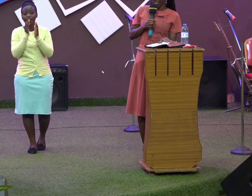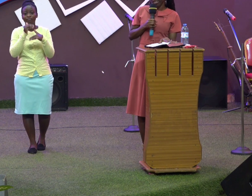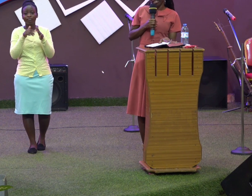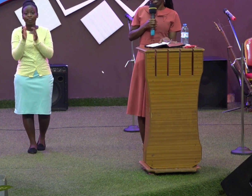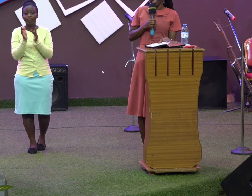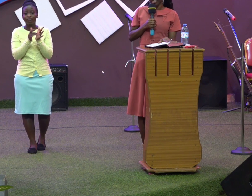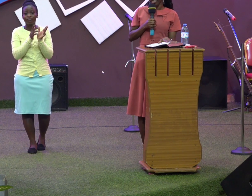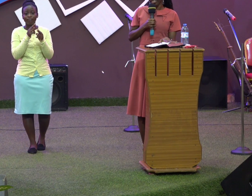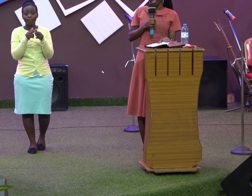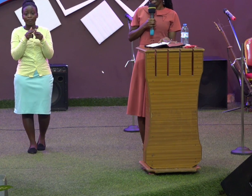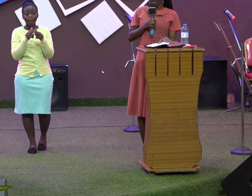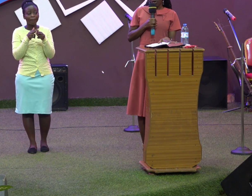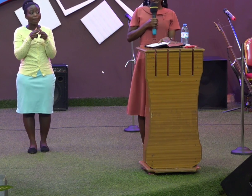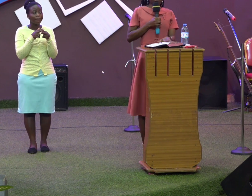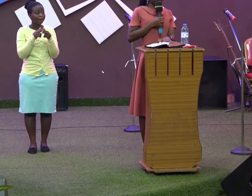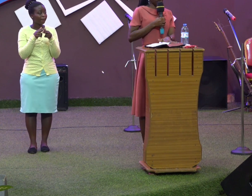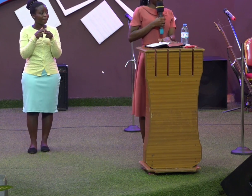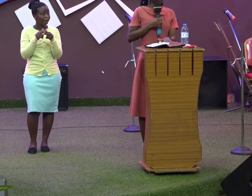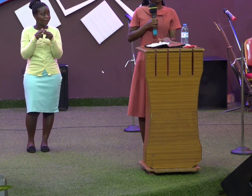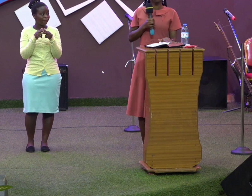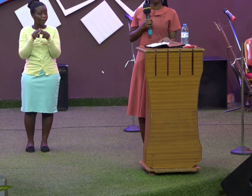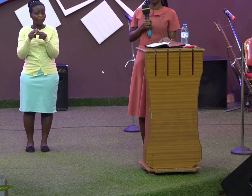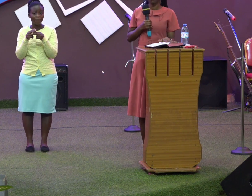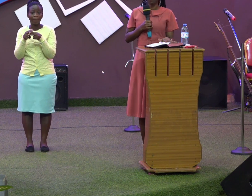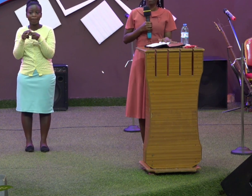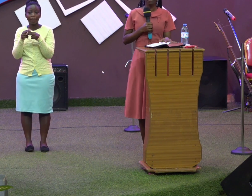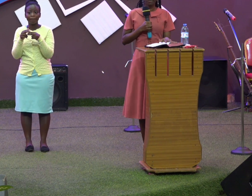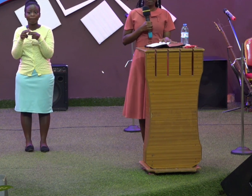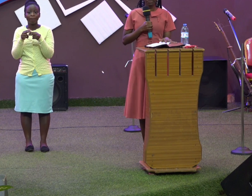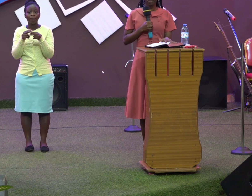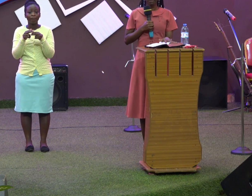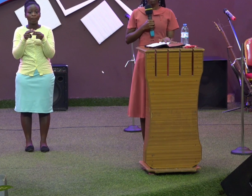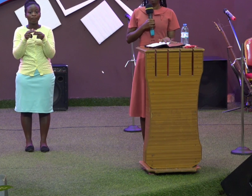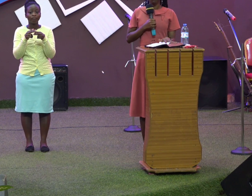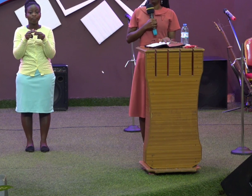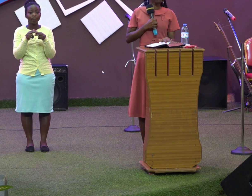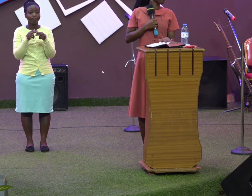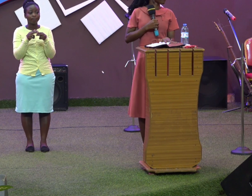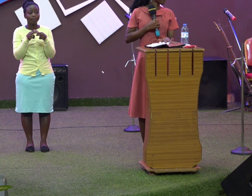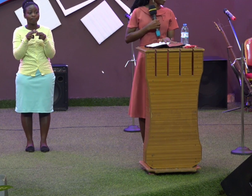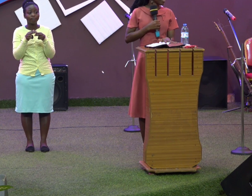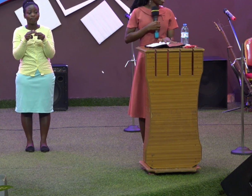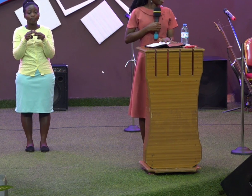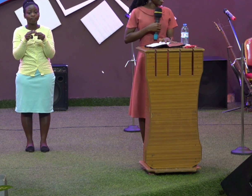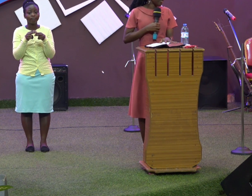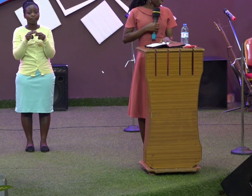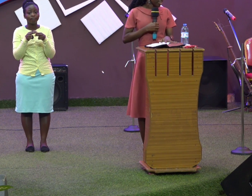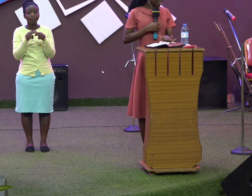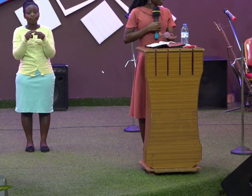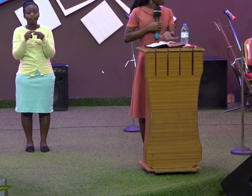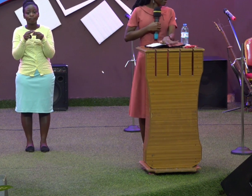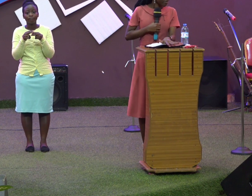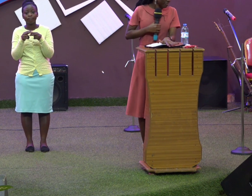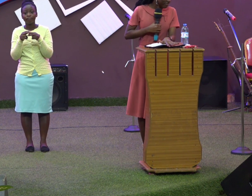our Lord. Nasabe worship team mu linnya ekituti. Worship team. Your supremacy. Your supremacy